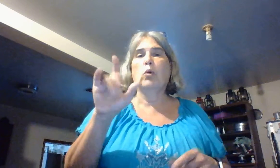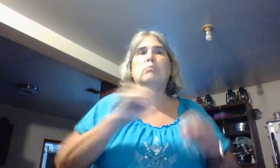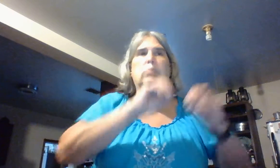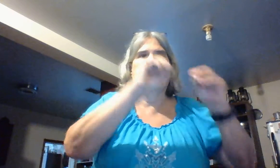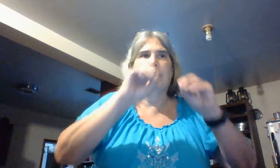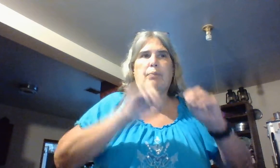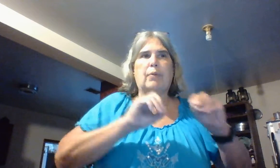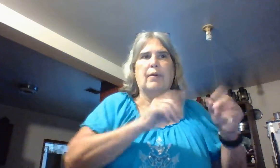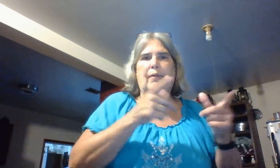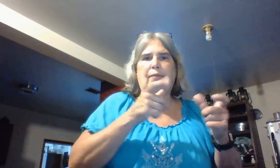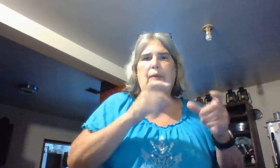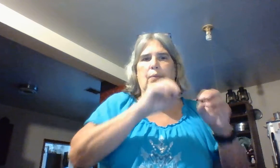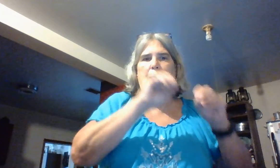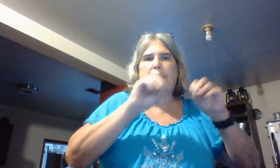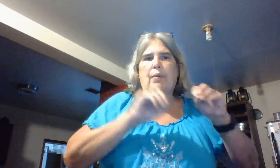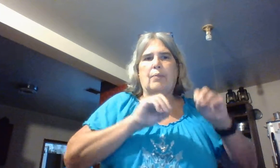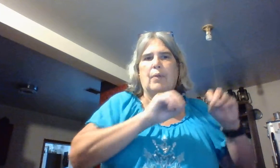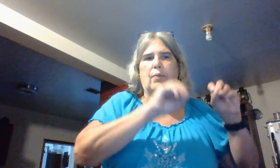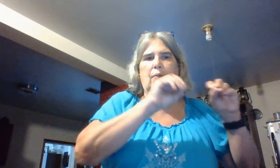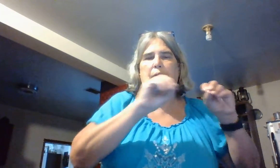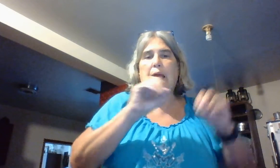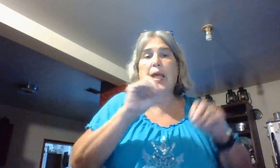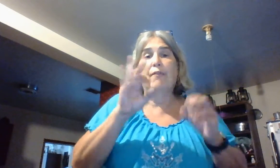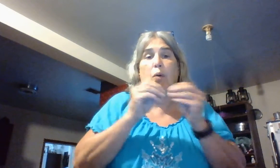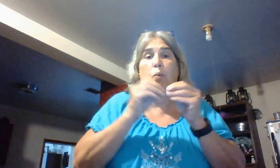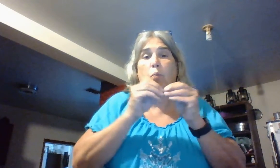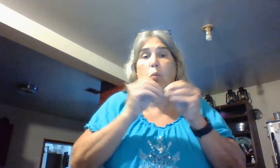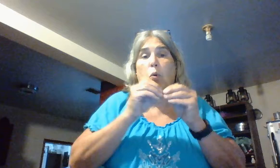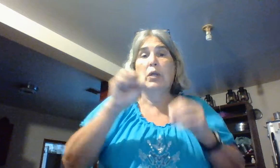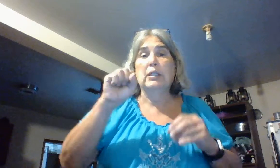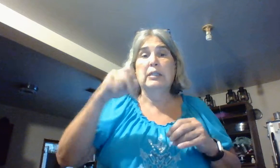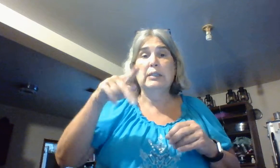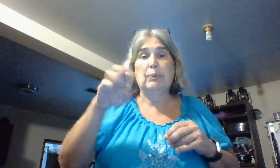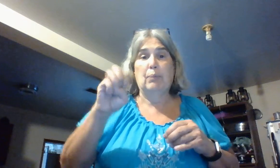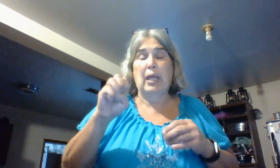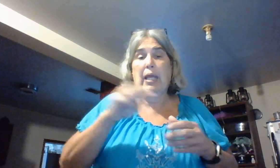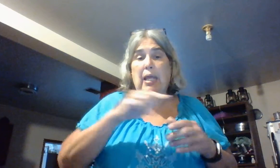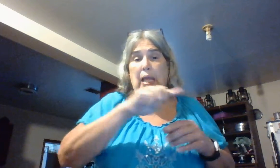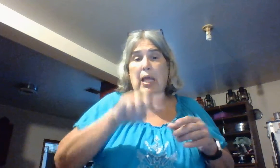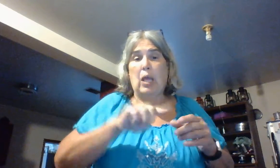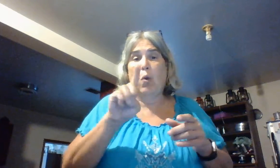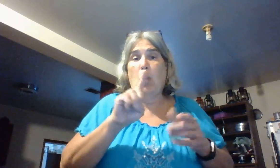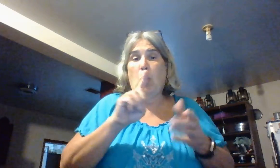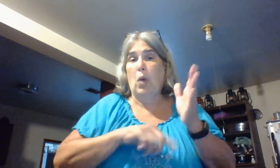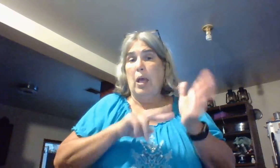molecules. If there's more space between the air molecules, what does that mean that you can put in those spaces?